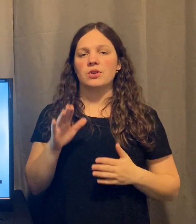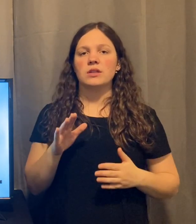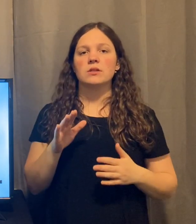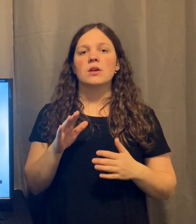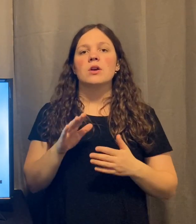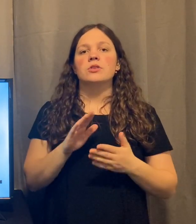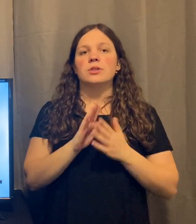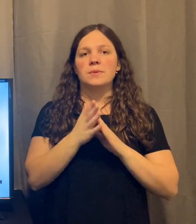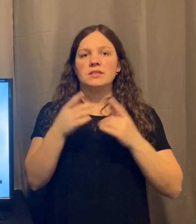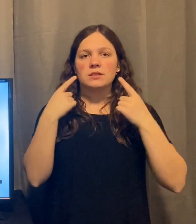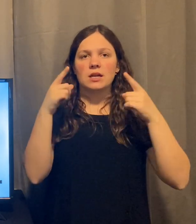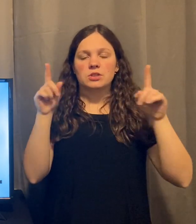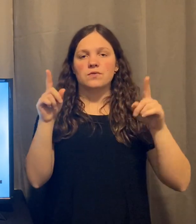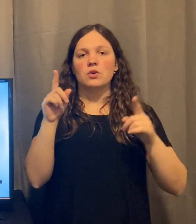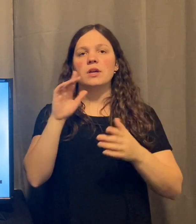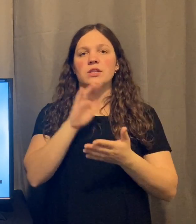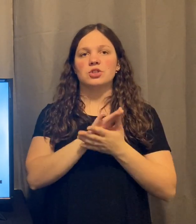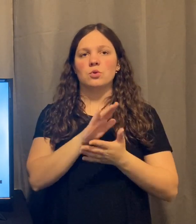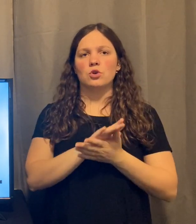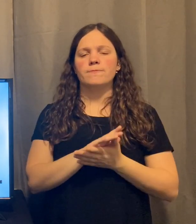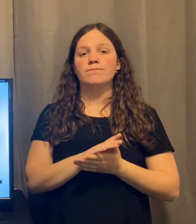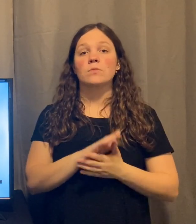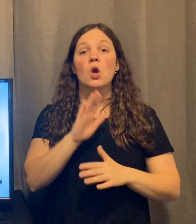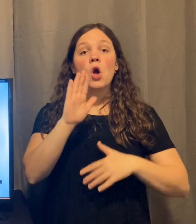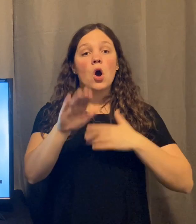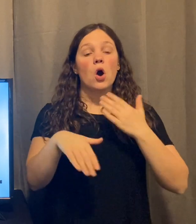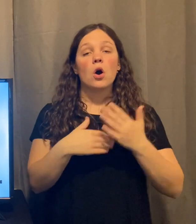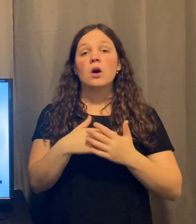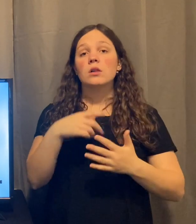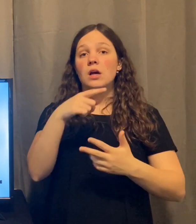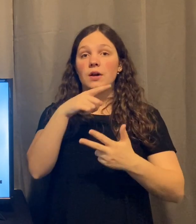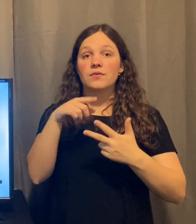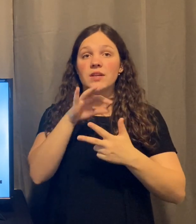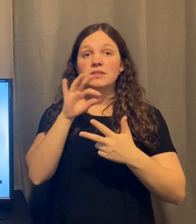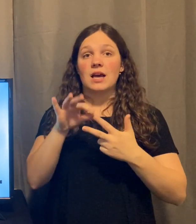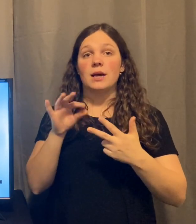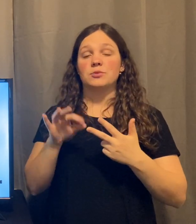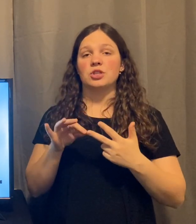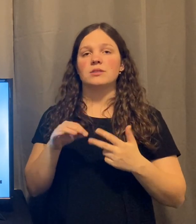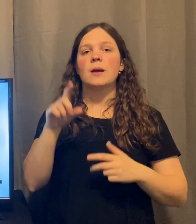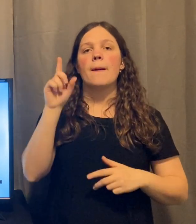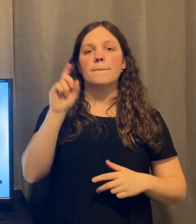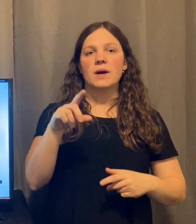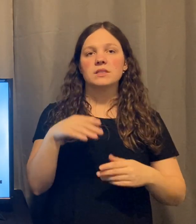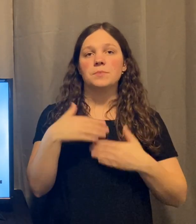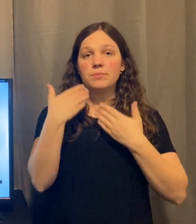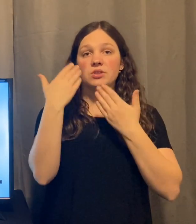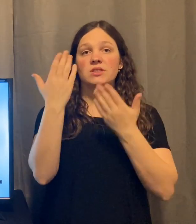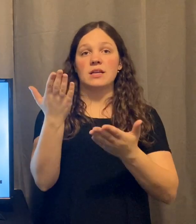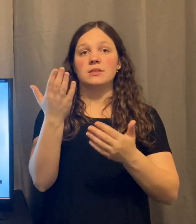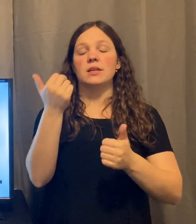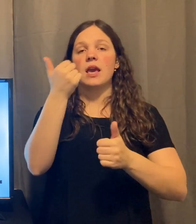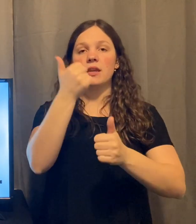student to be successful in school. All of these options must be presented in